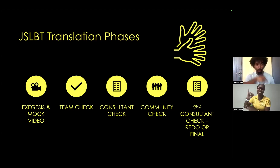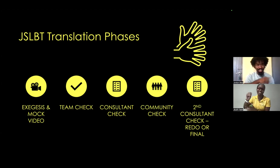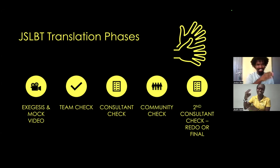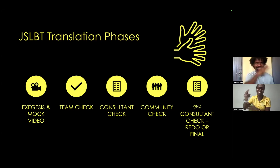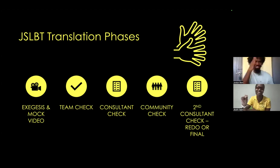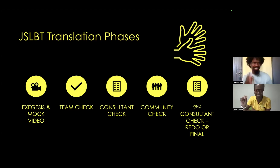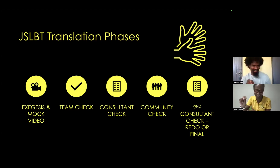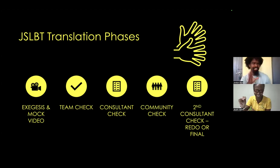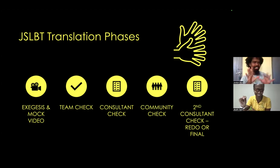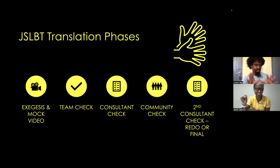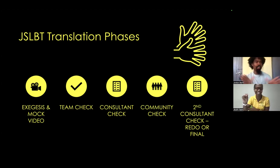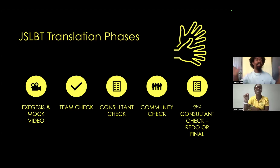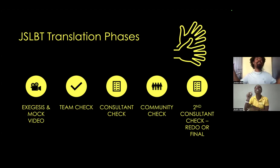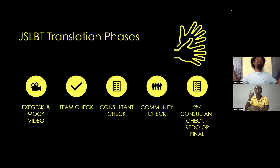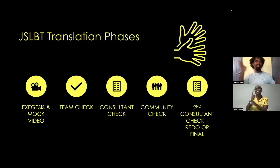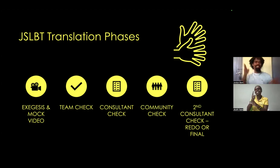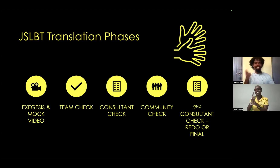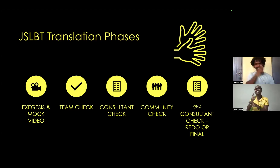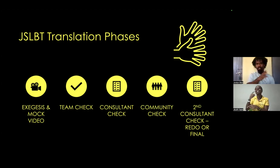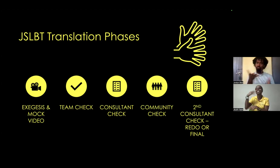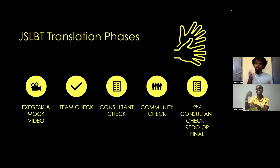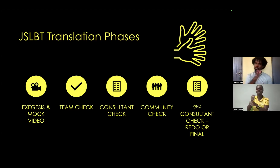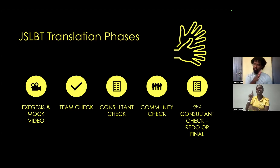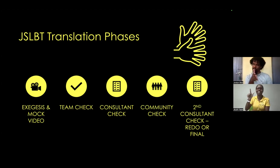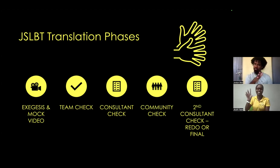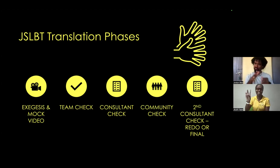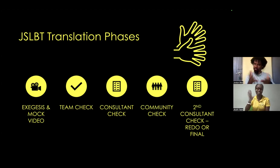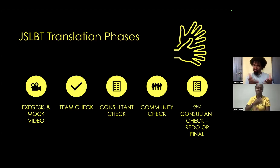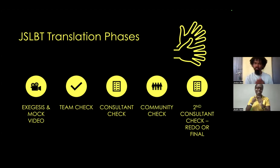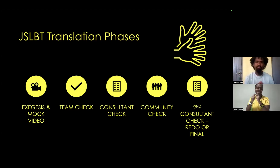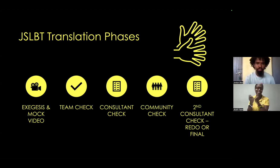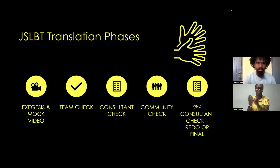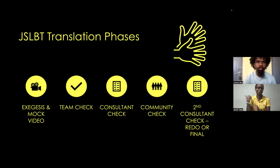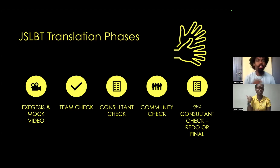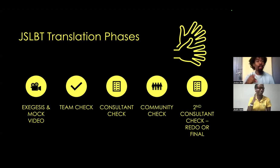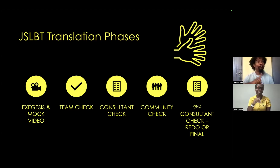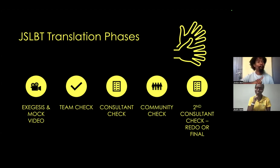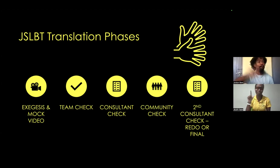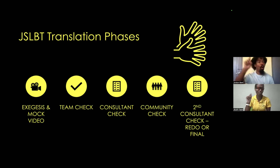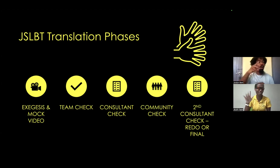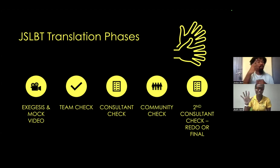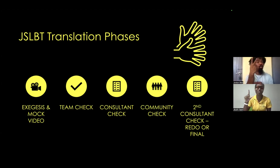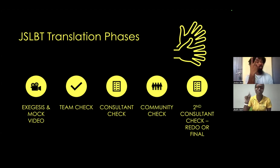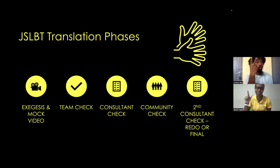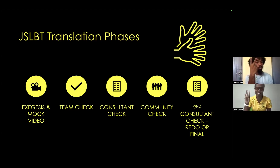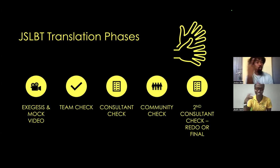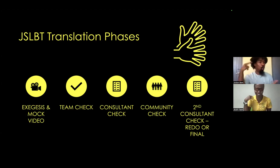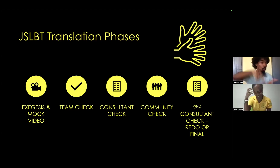March. We'll do John, right? And that's 2026. My team said